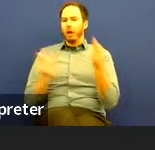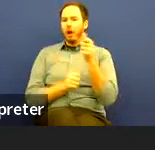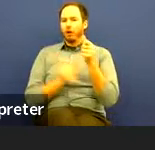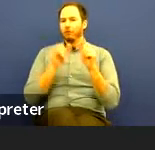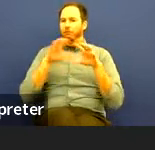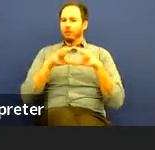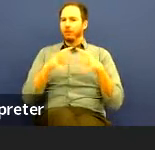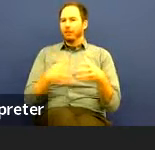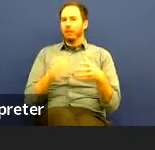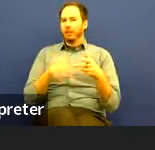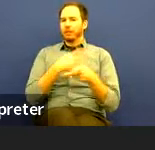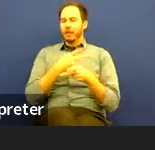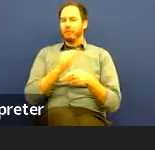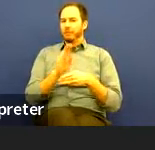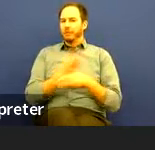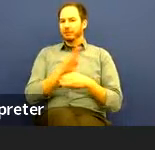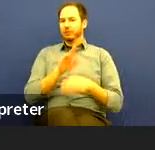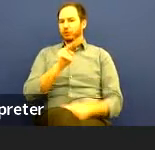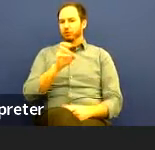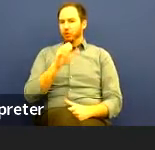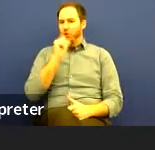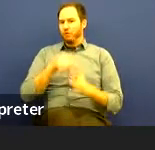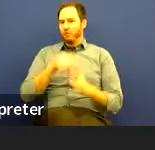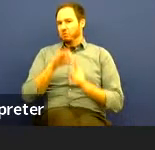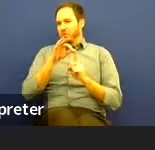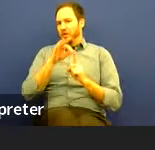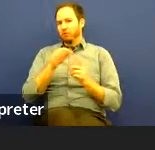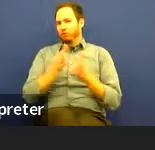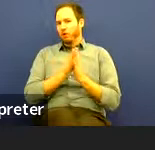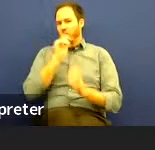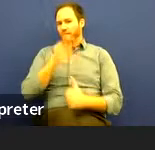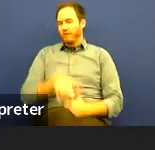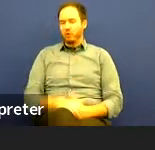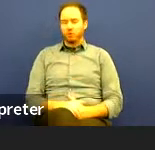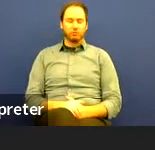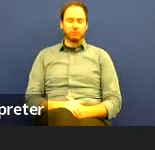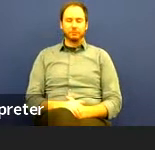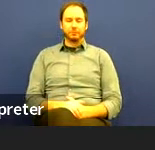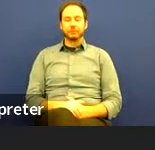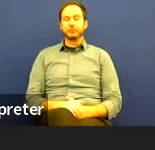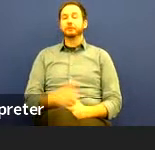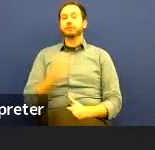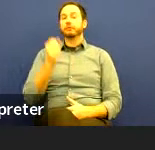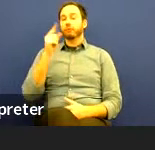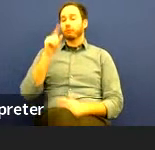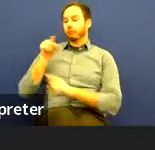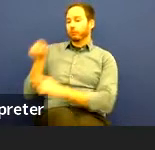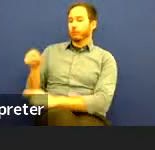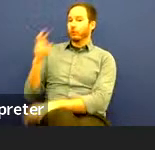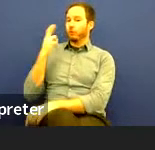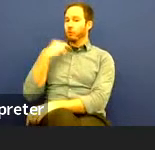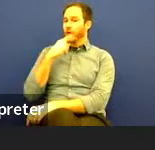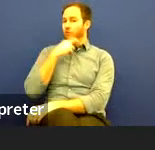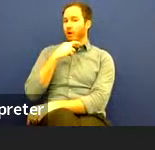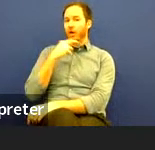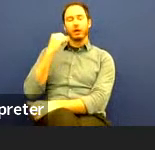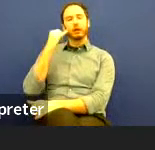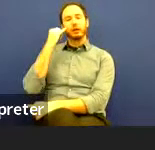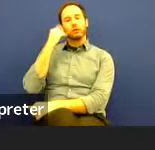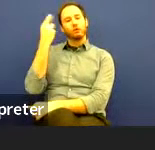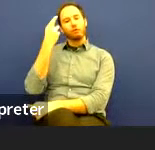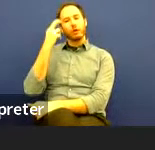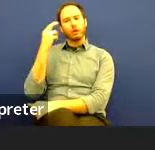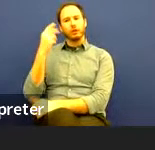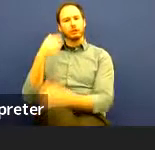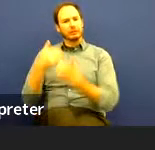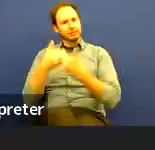use within a commercial zone without a special use permit, so you're okay there. The restaurant, if people wonder the reason for the